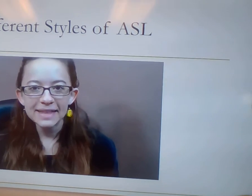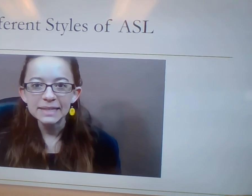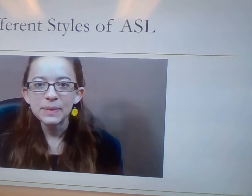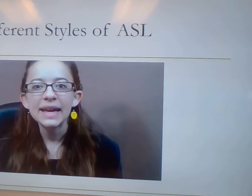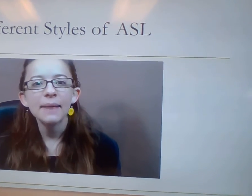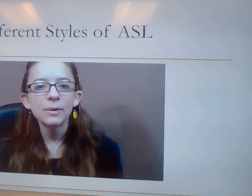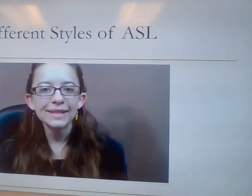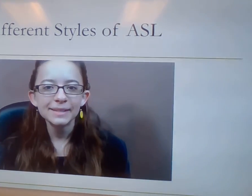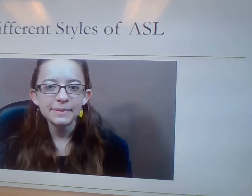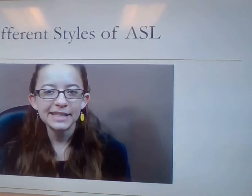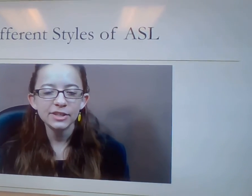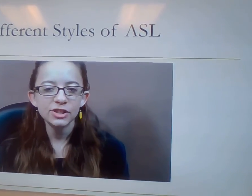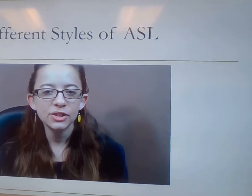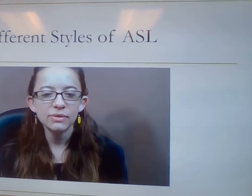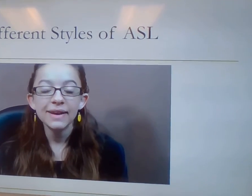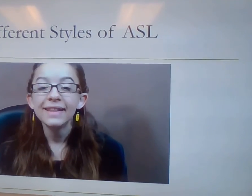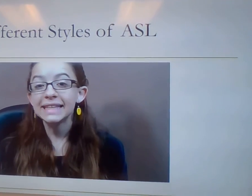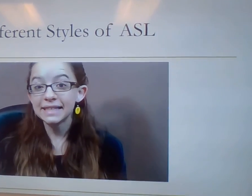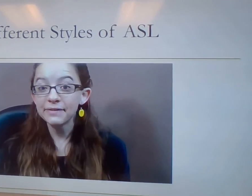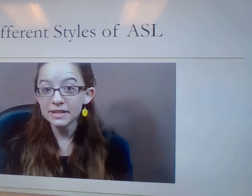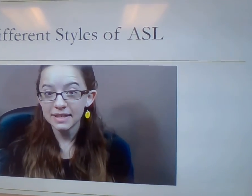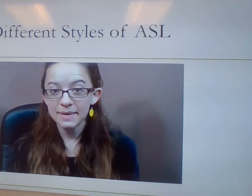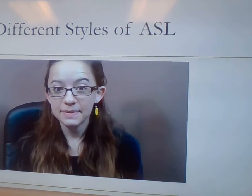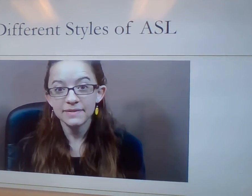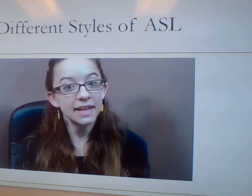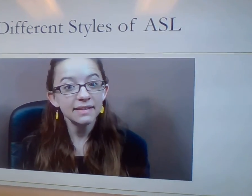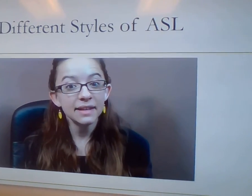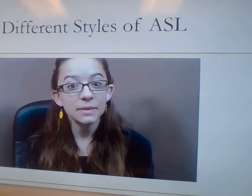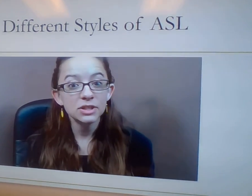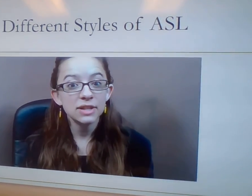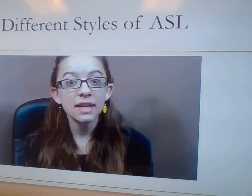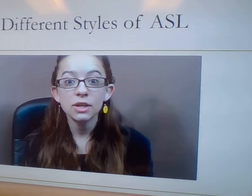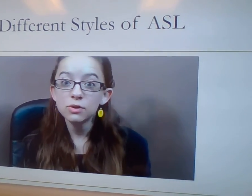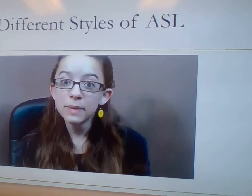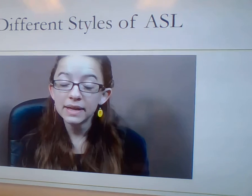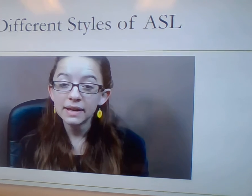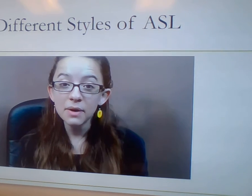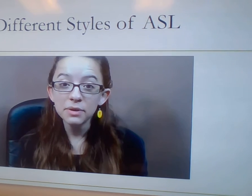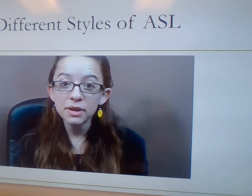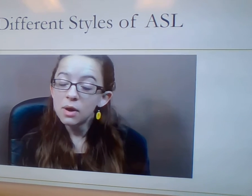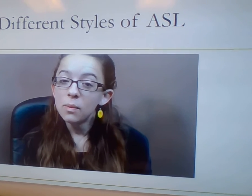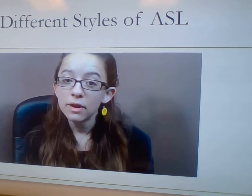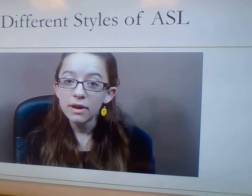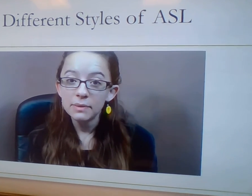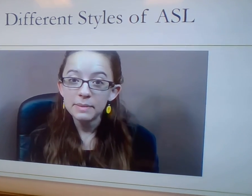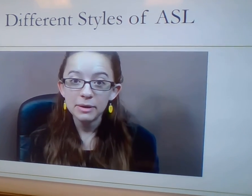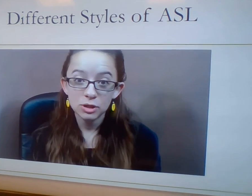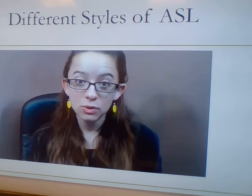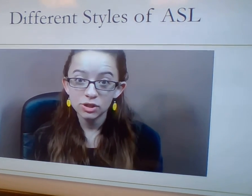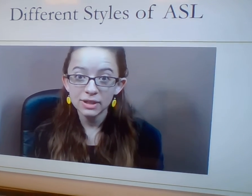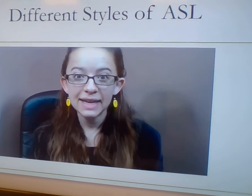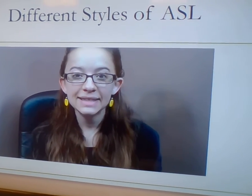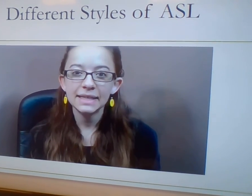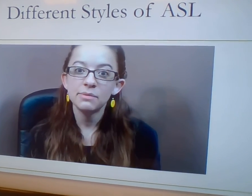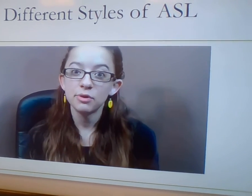this week, I'm going to be teaching you the different types of sign language that you might encounter while you're out and about socializing and improving